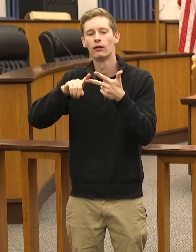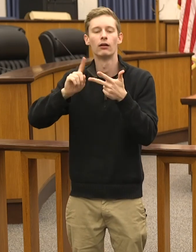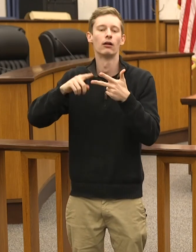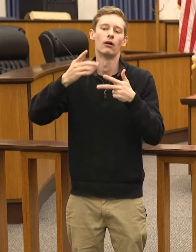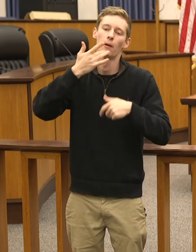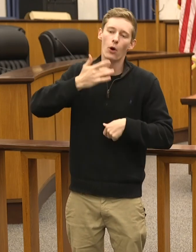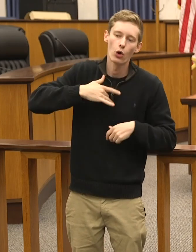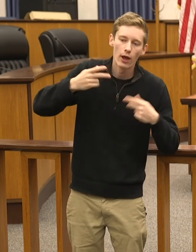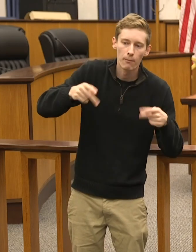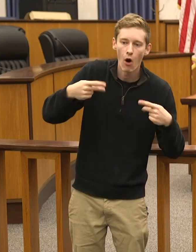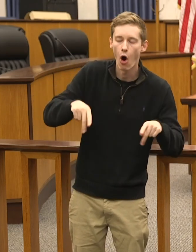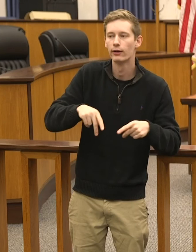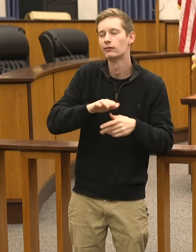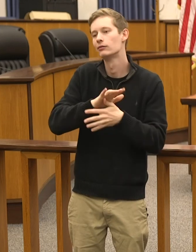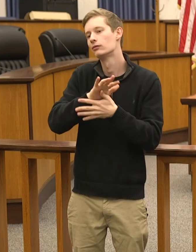birthday parties.